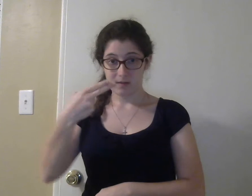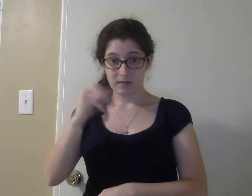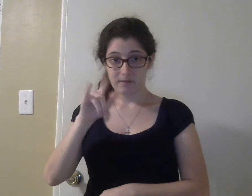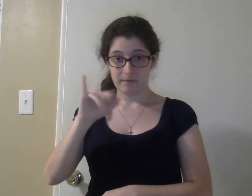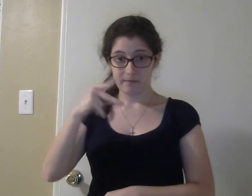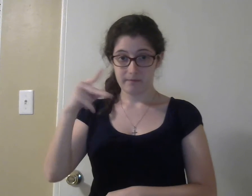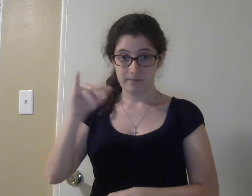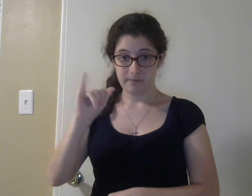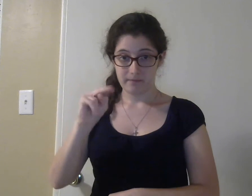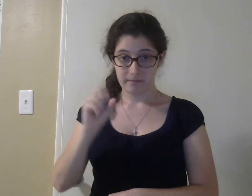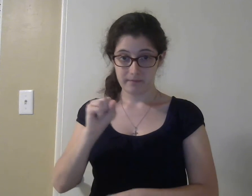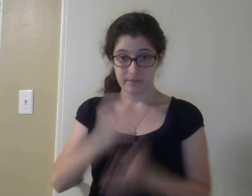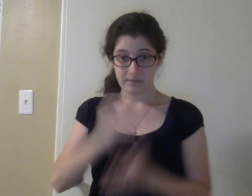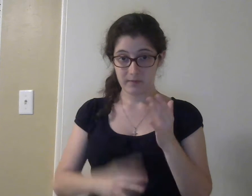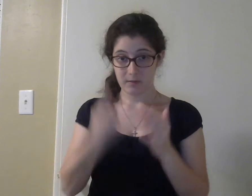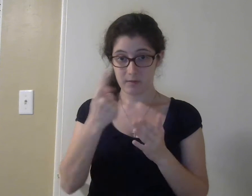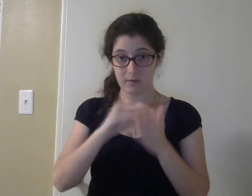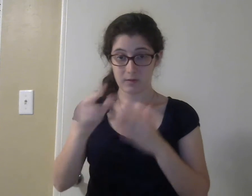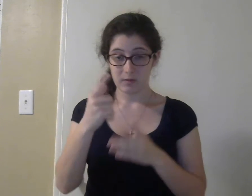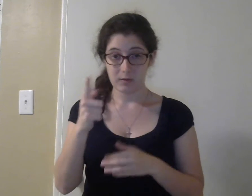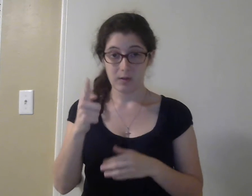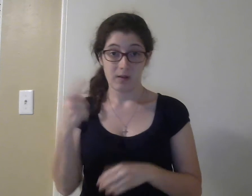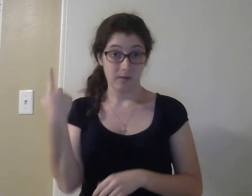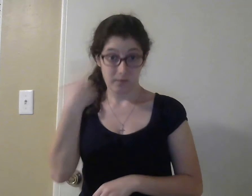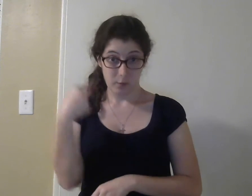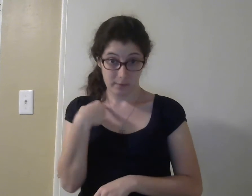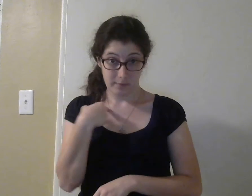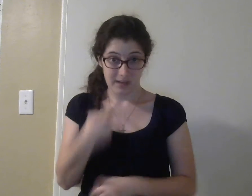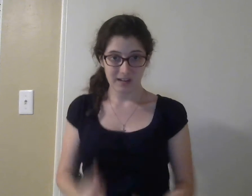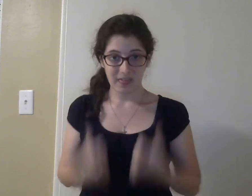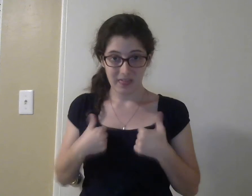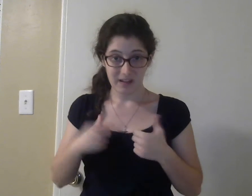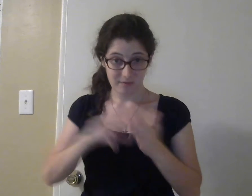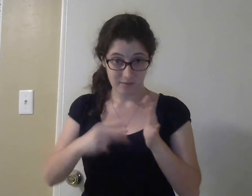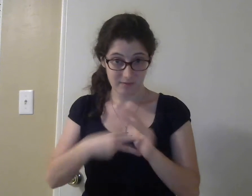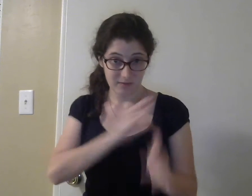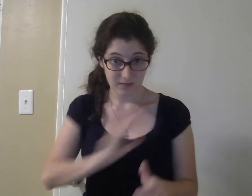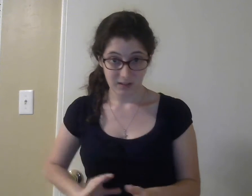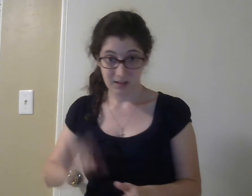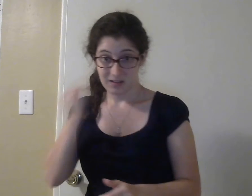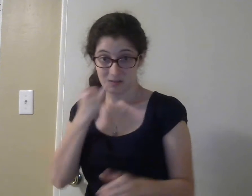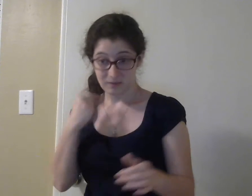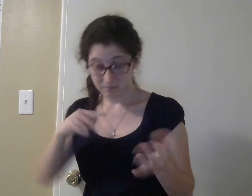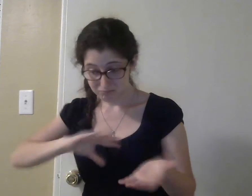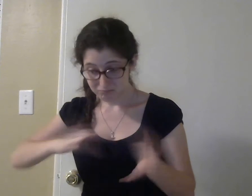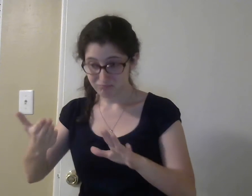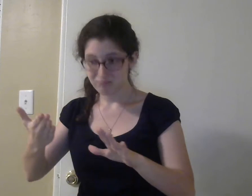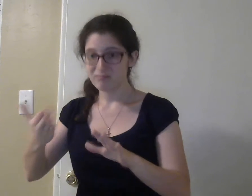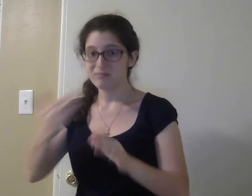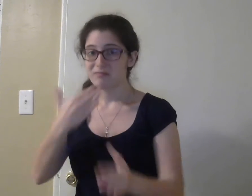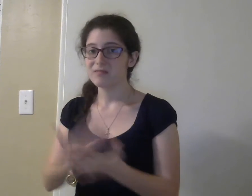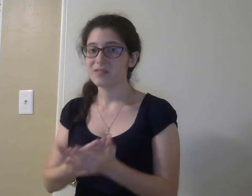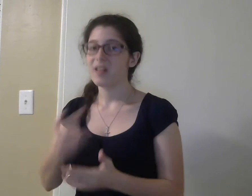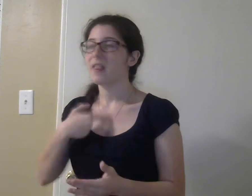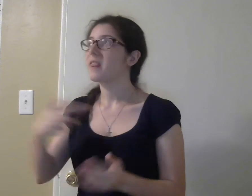is Christ, to die is gain. If I am to live in the flesh, that means fruitful labor for me, at which I shall choose I cannot tell. I'm hard-pressed between the